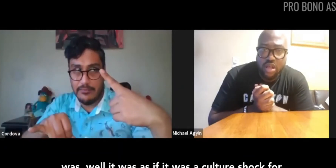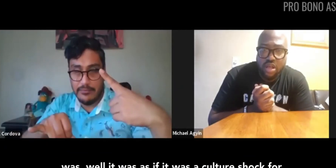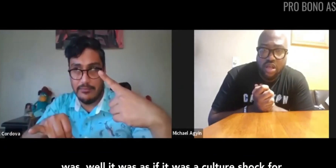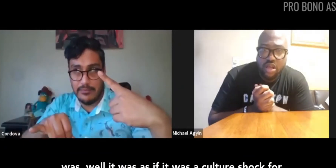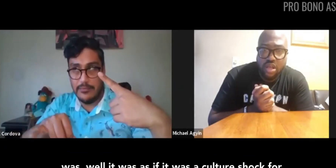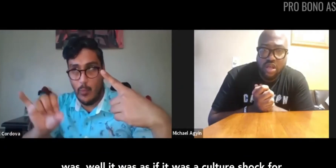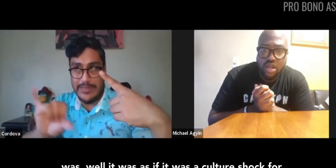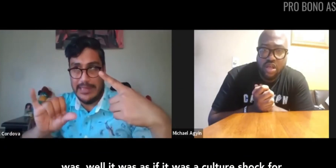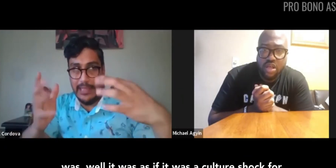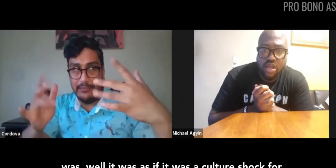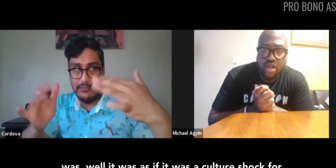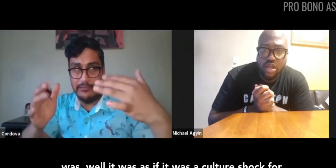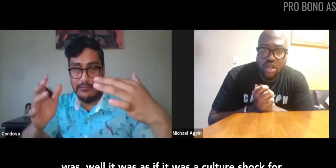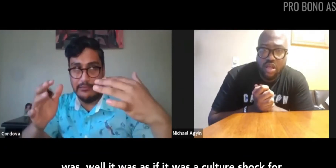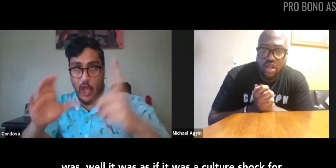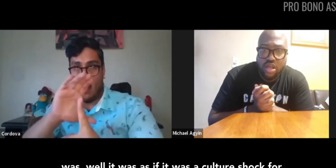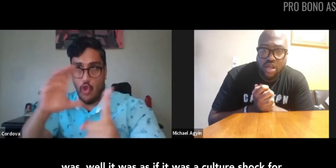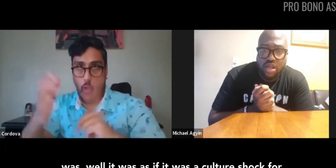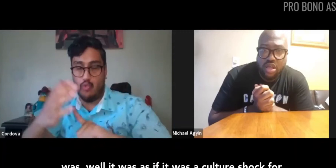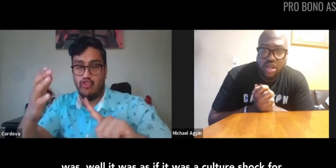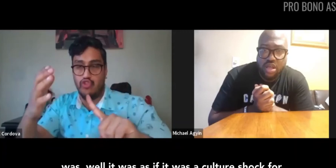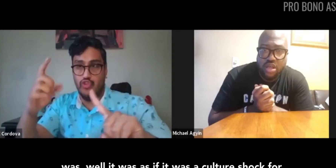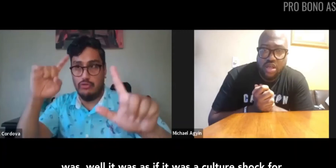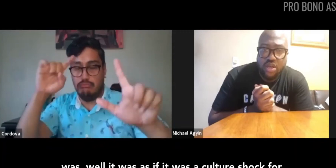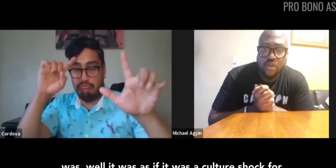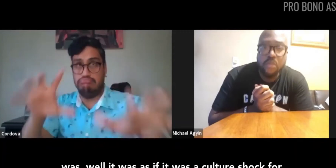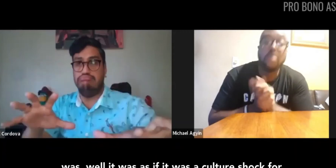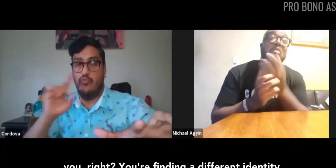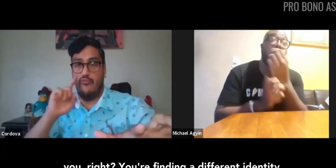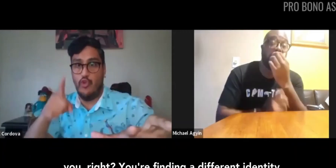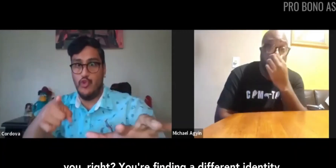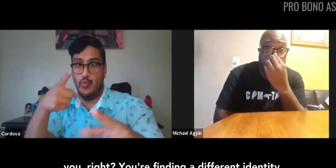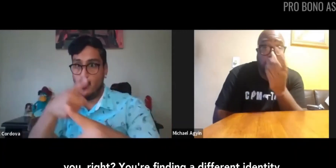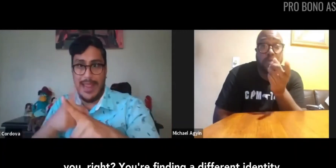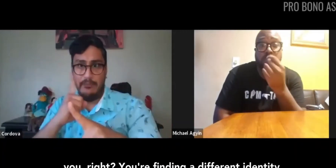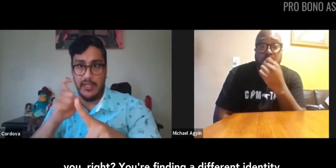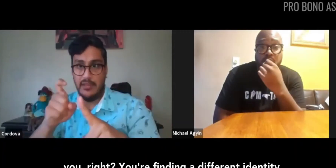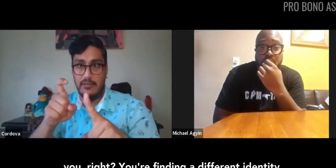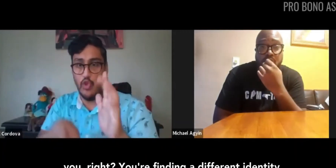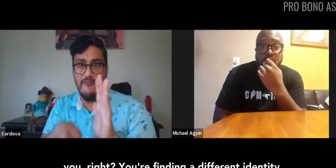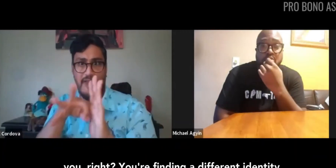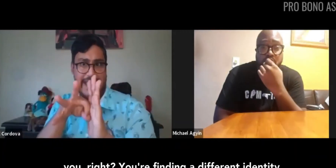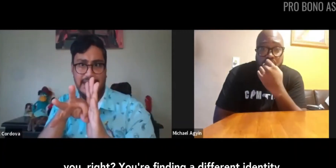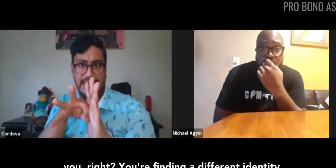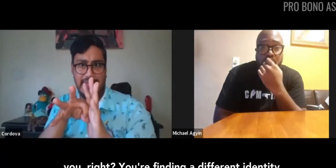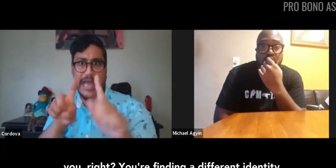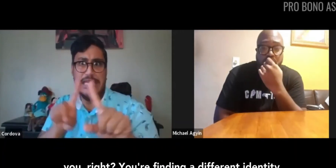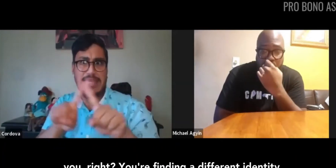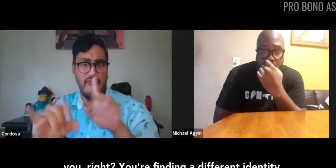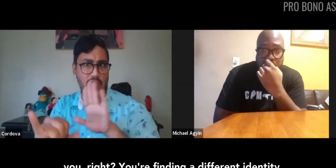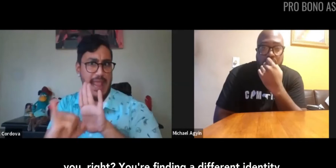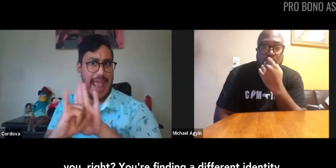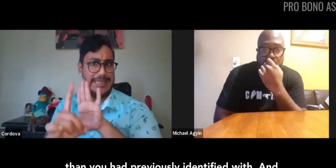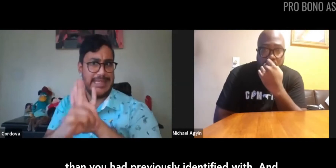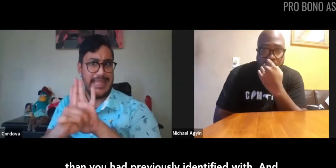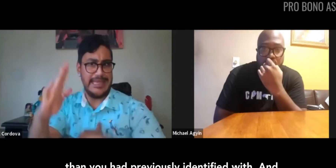it was as if it was a culture shock for you, right? You were finding a